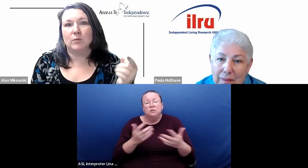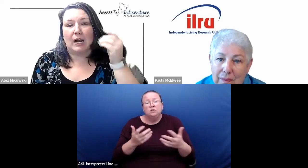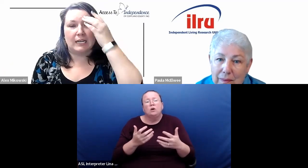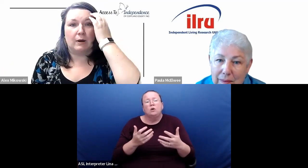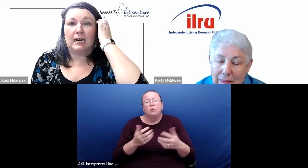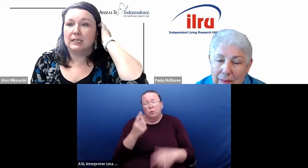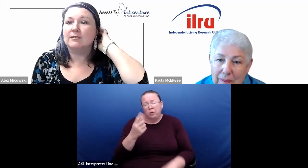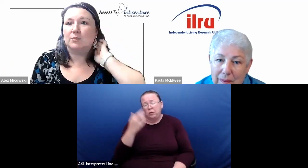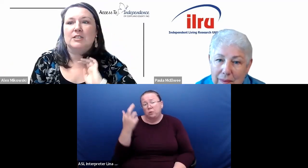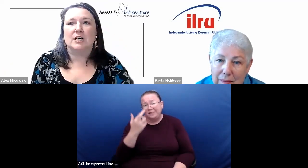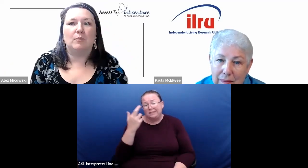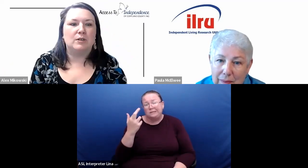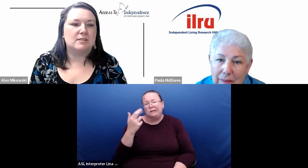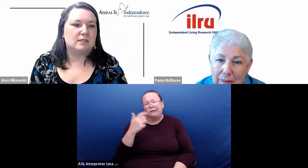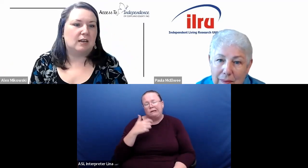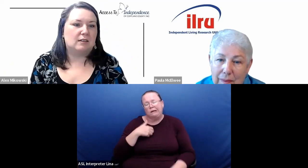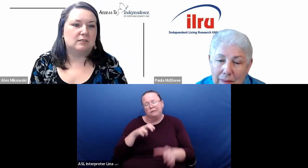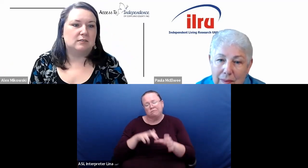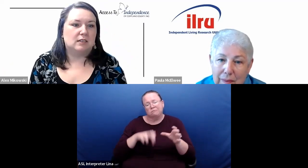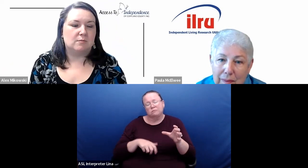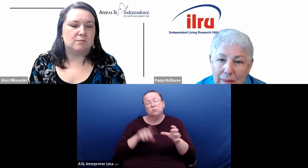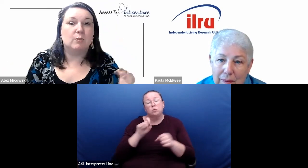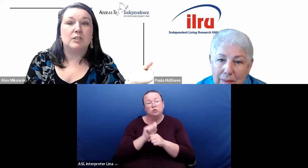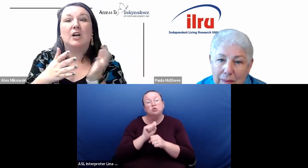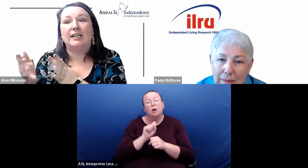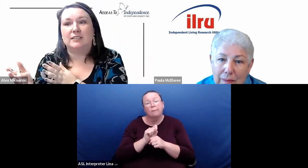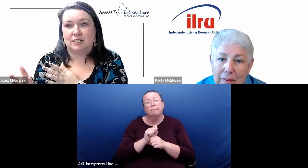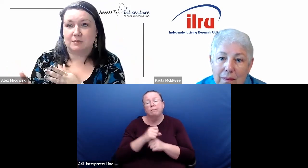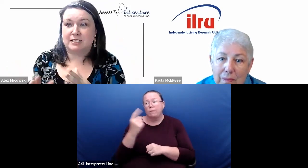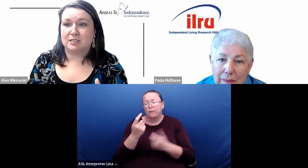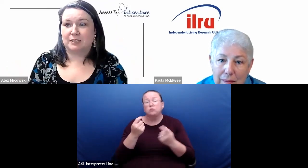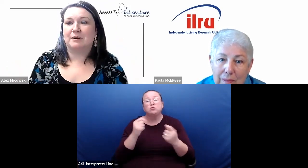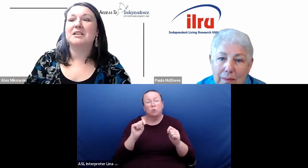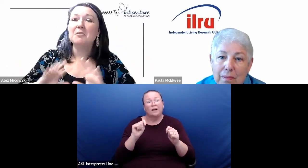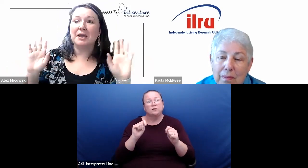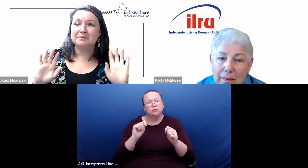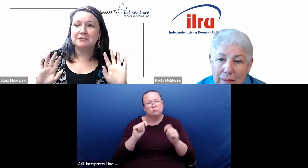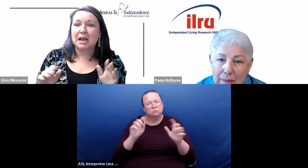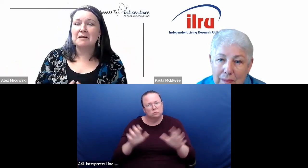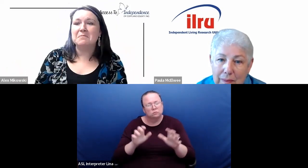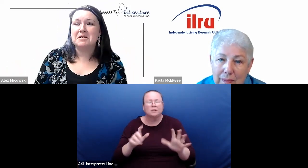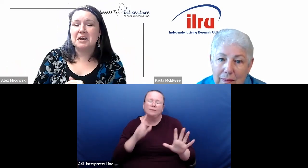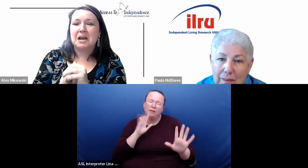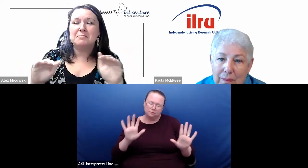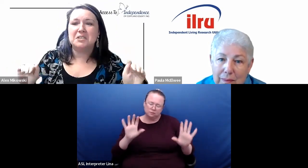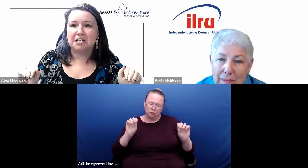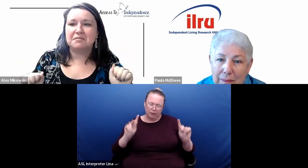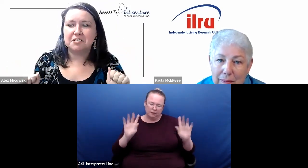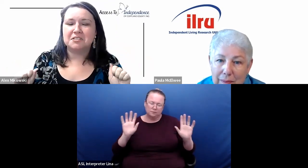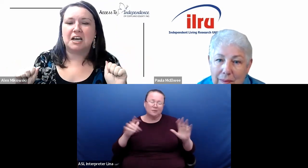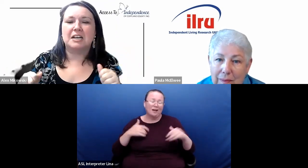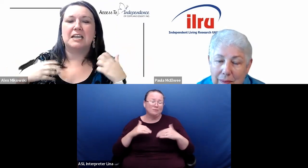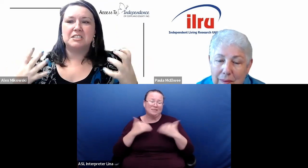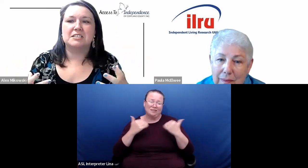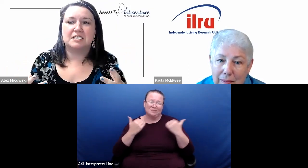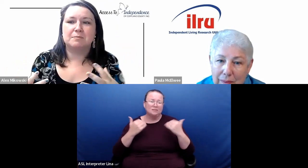one reason why I left one job was someone trying to touch me sexually, and I was like, okay, I'm done. If